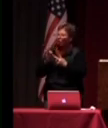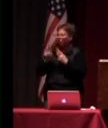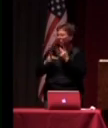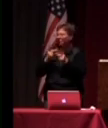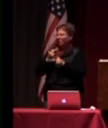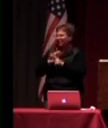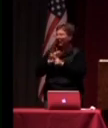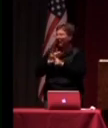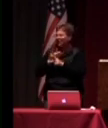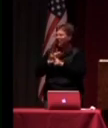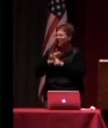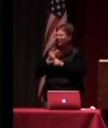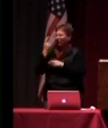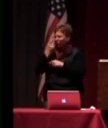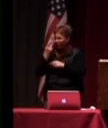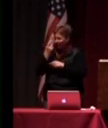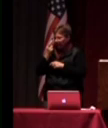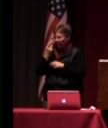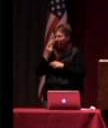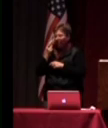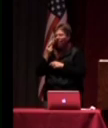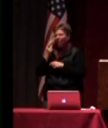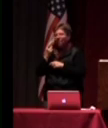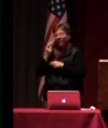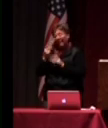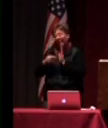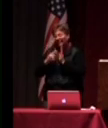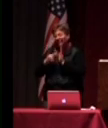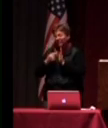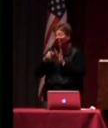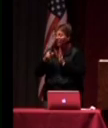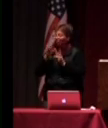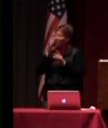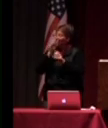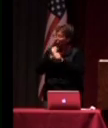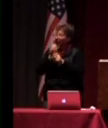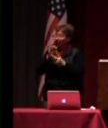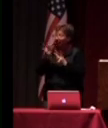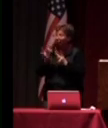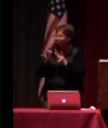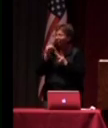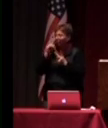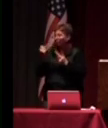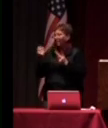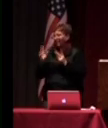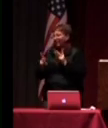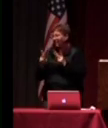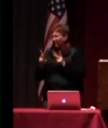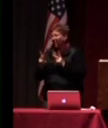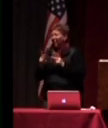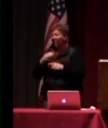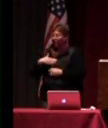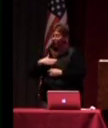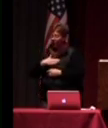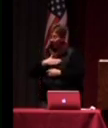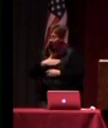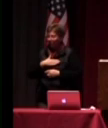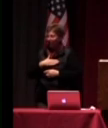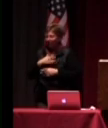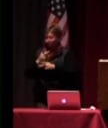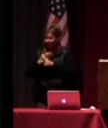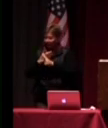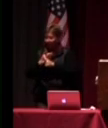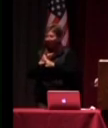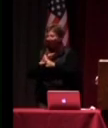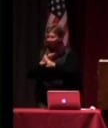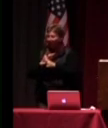legitimacy to the emerging constitutional orders, and at times a very attractive alternative for many people. Napoleon was certainly careful